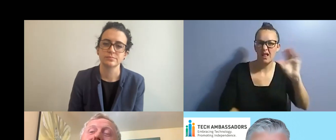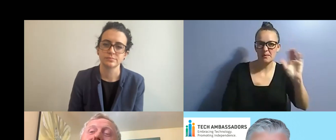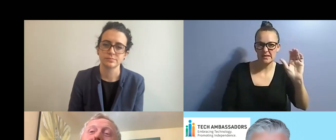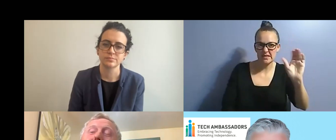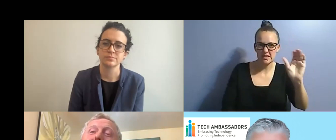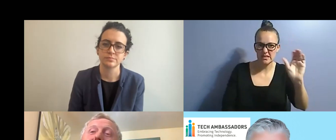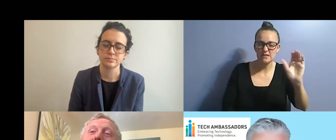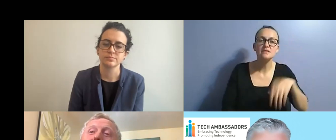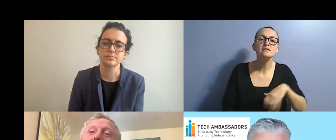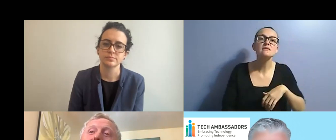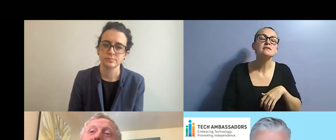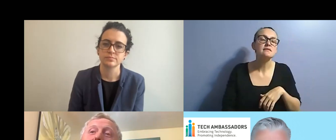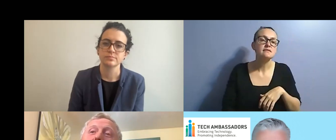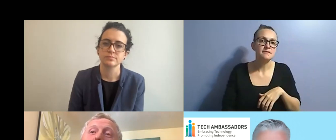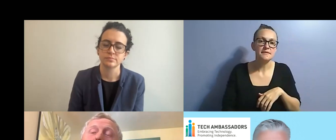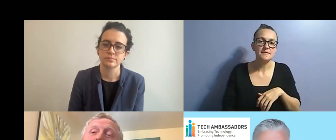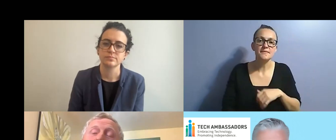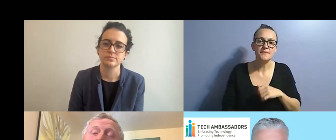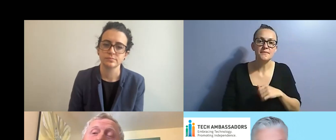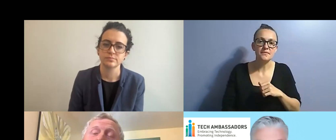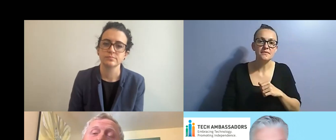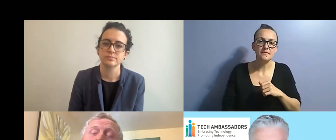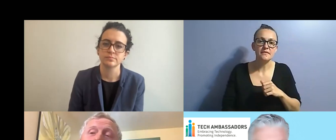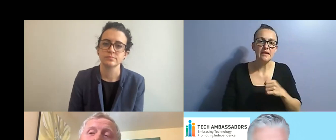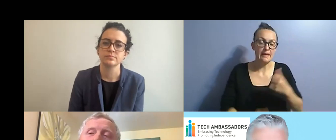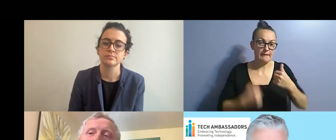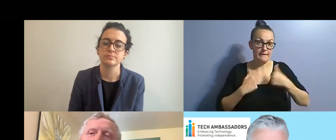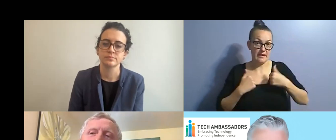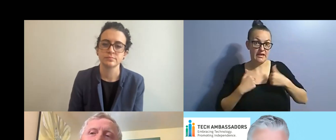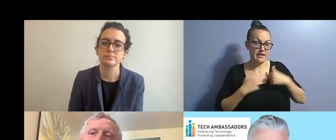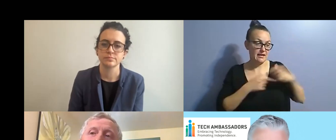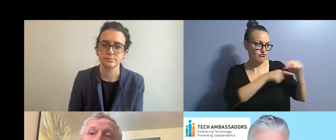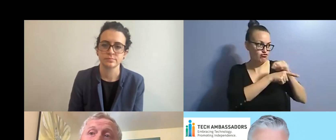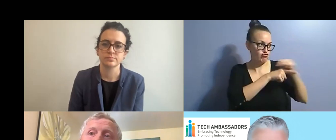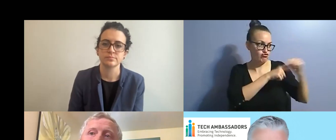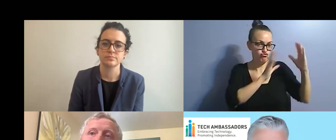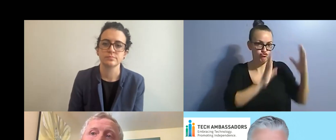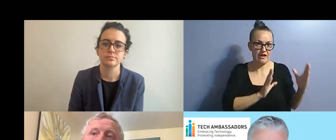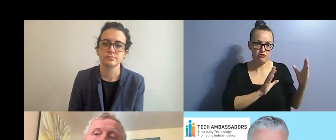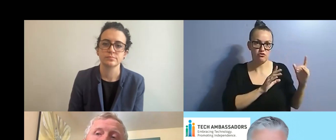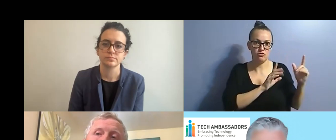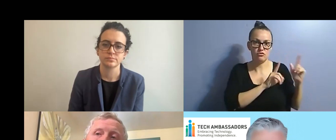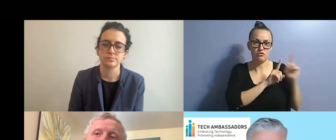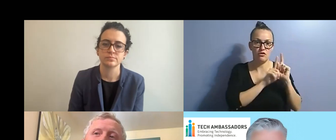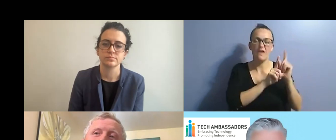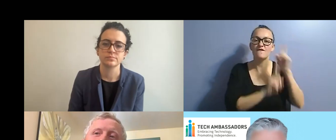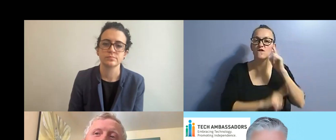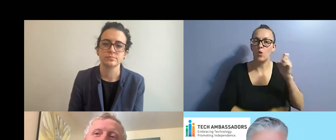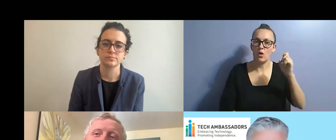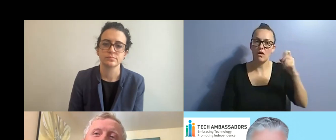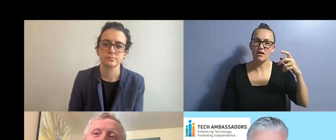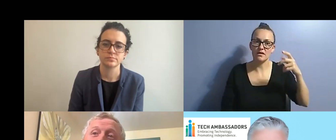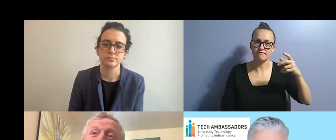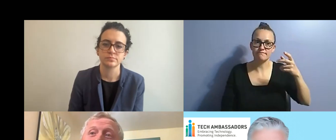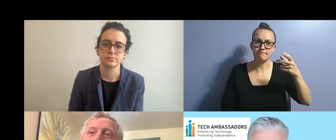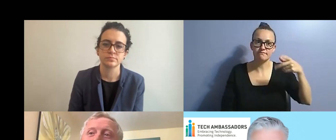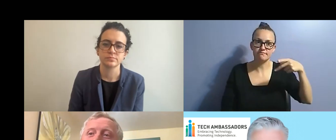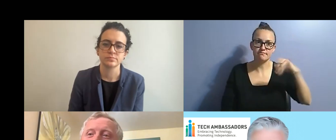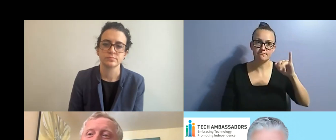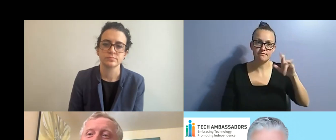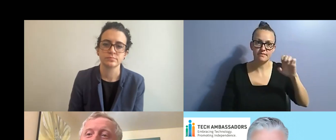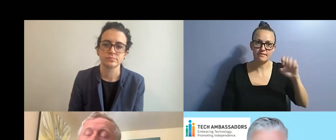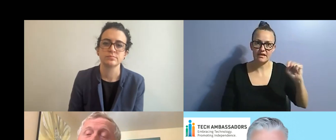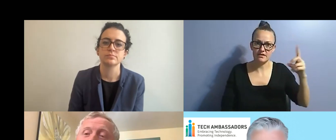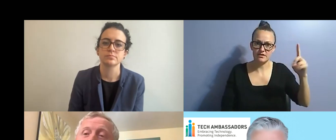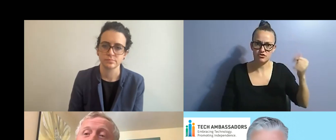and me and a trainer for pilot dogs, we were just playing around